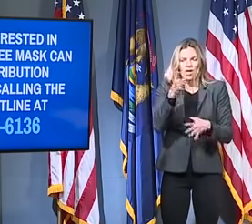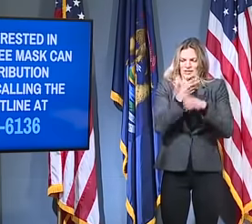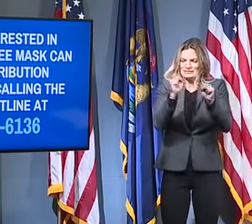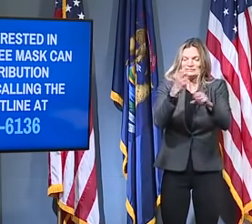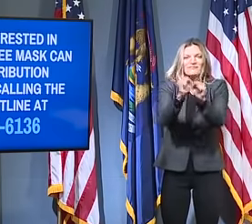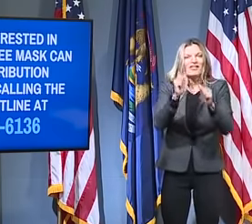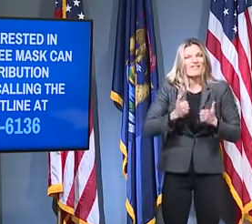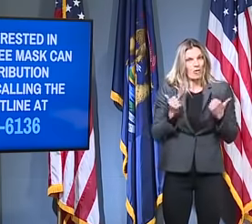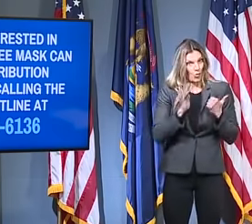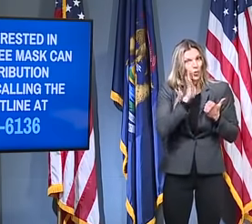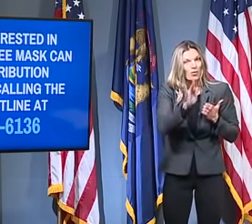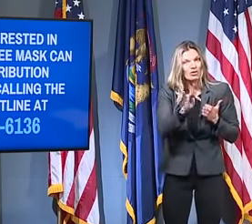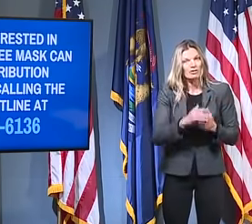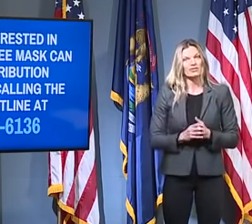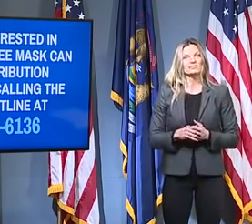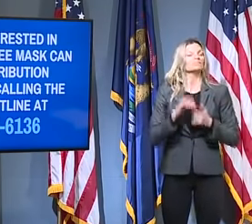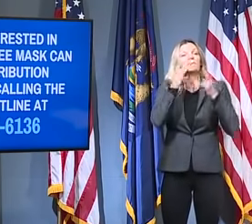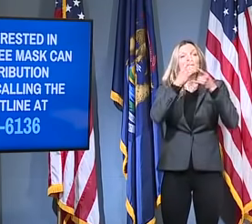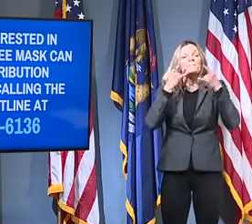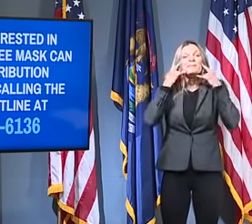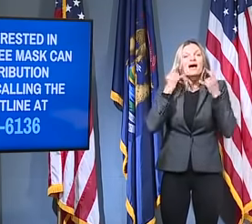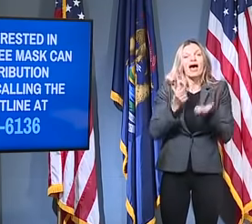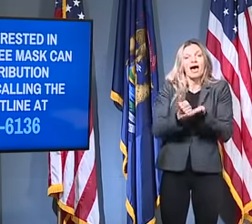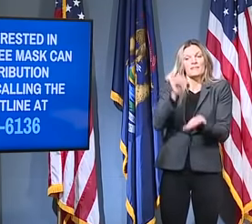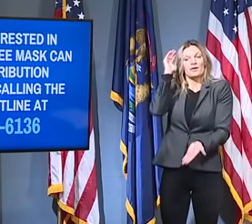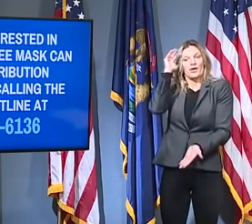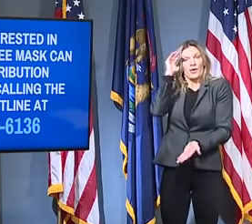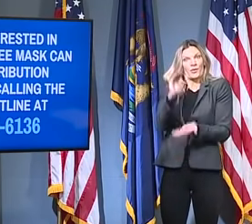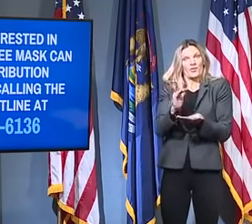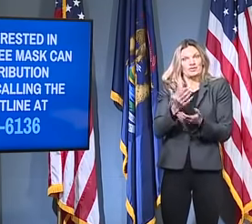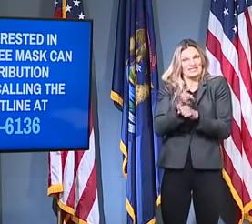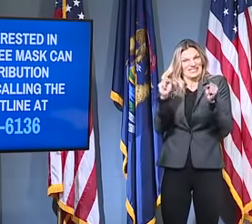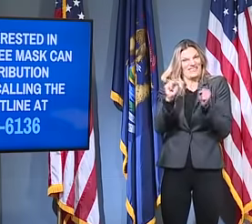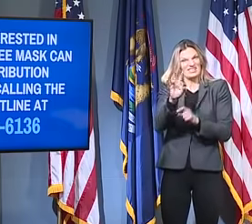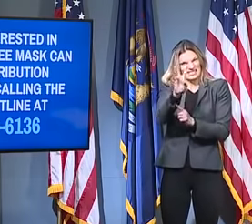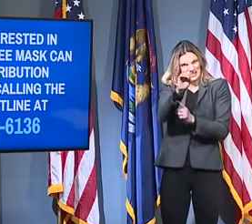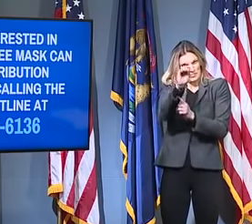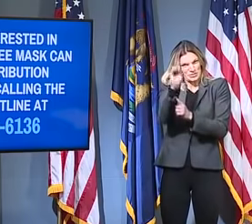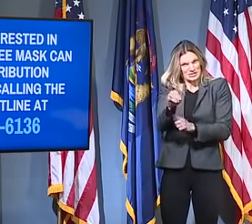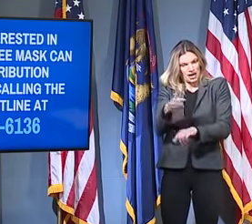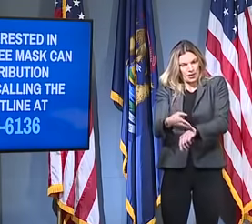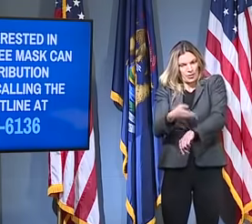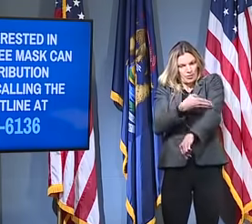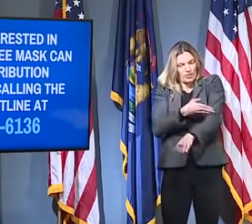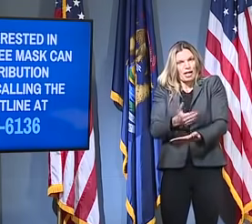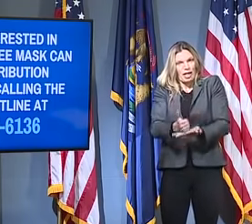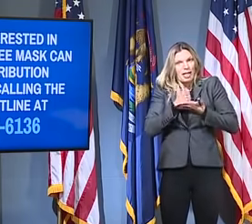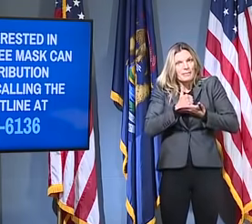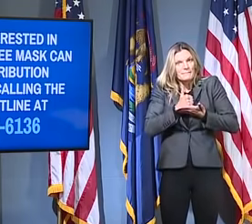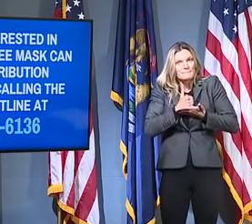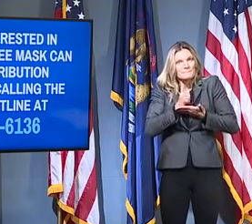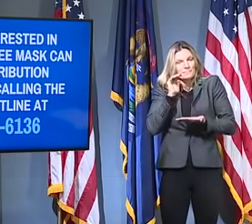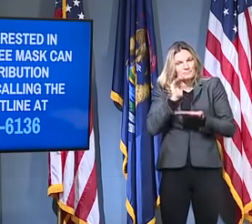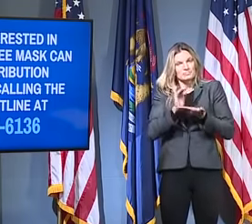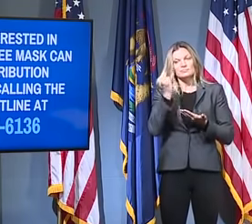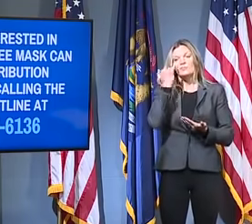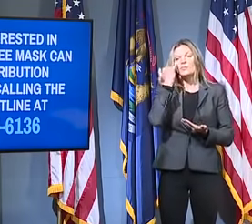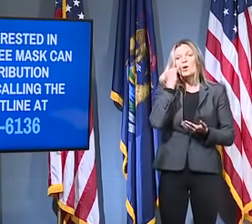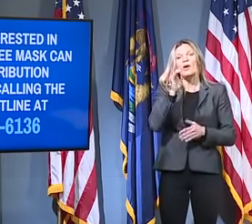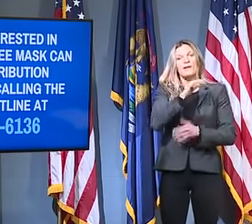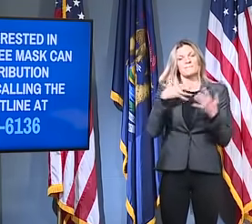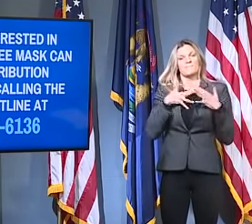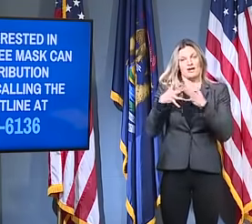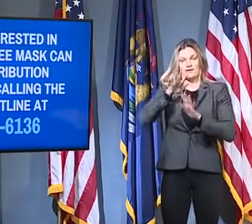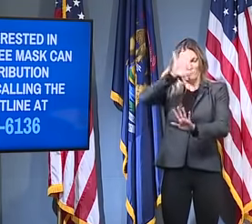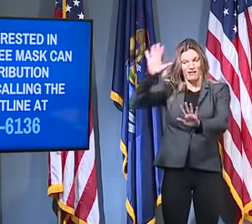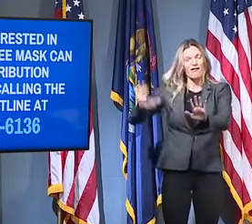COVID-19 by about 70%. According to one estimate, if 95% of Americans wore masks between